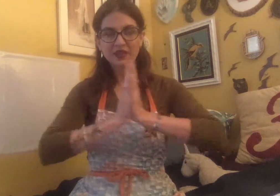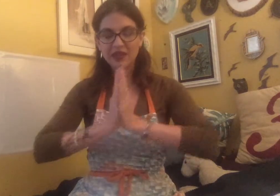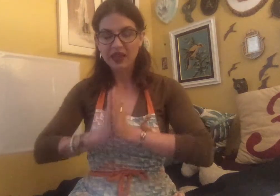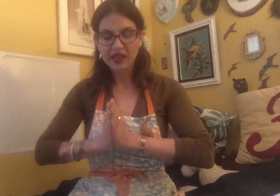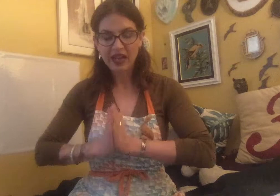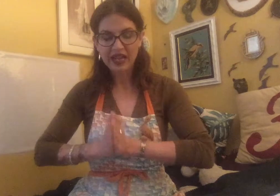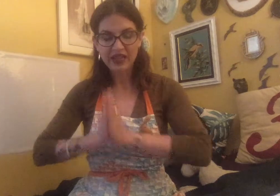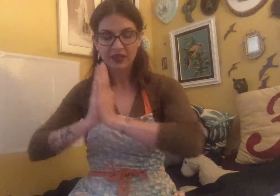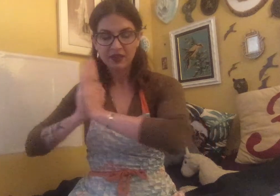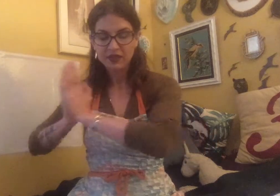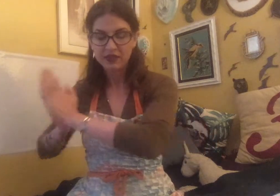I.